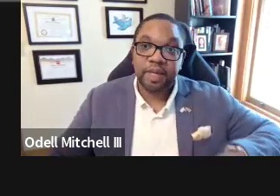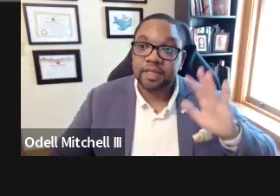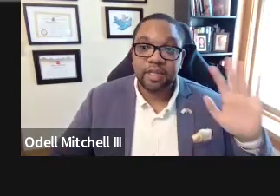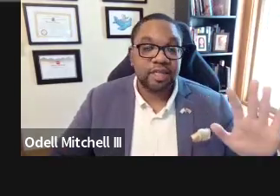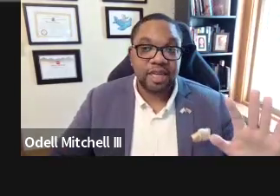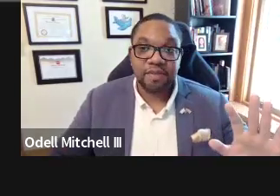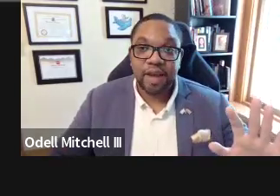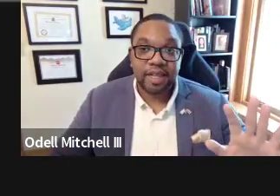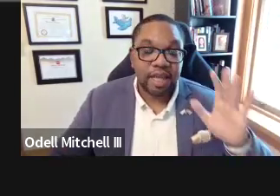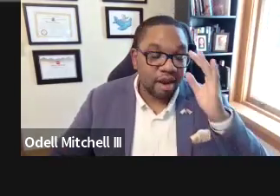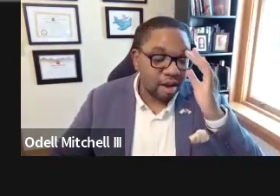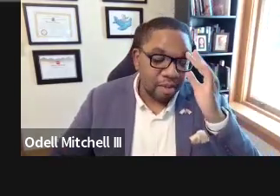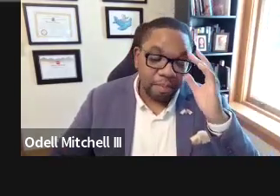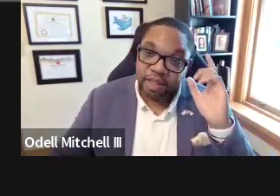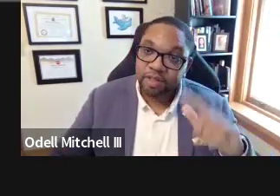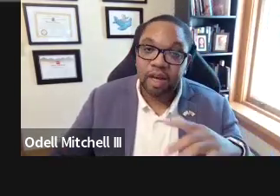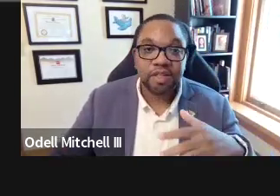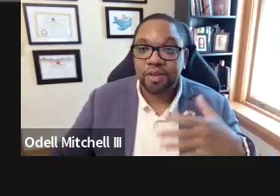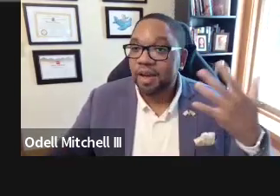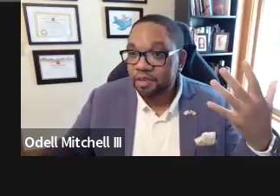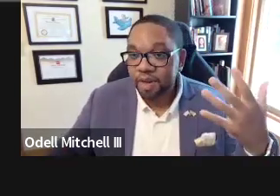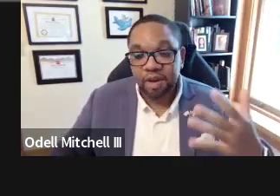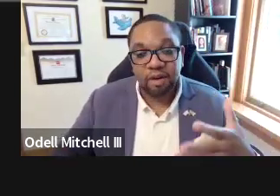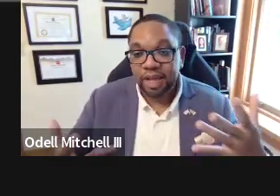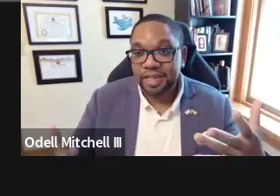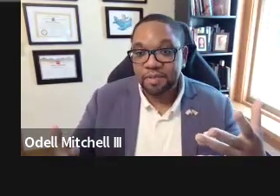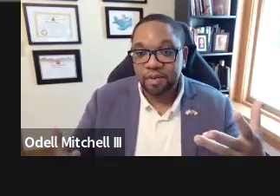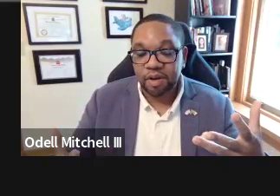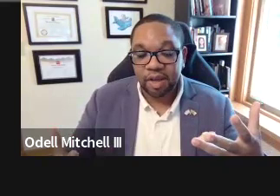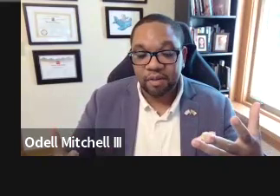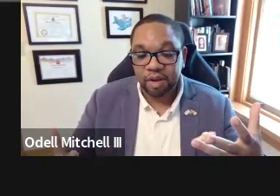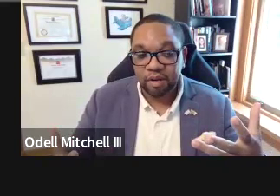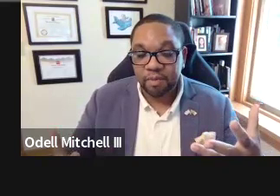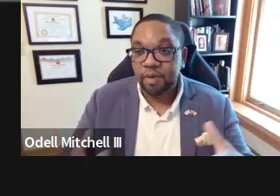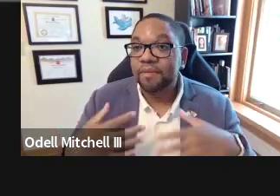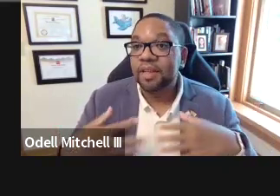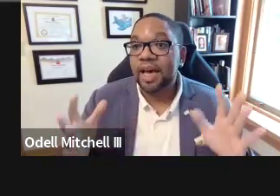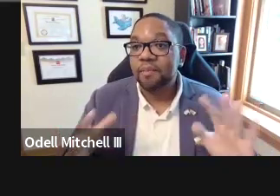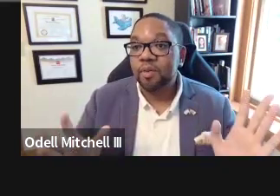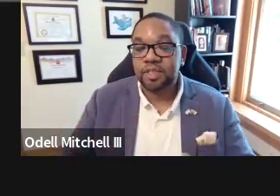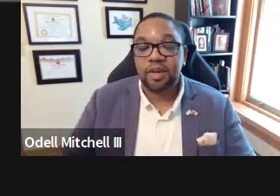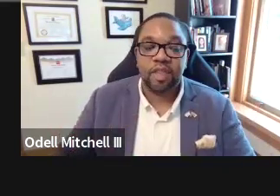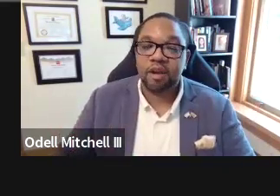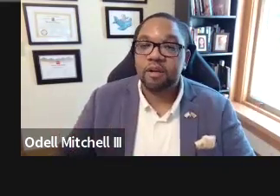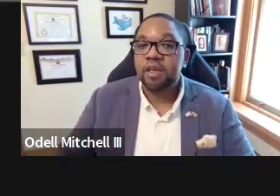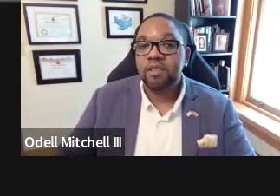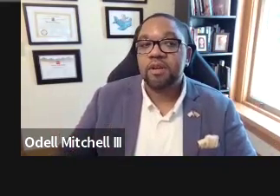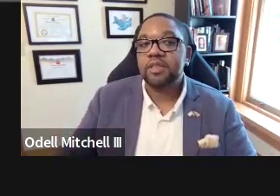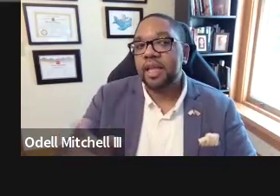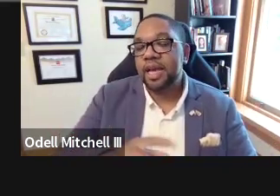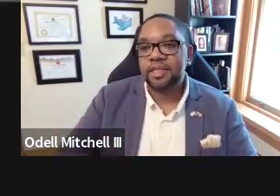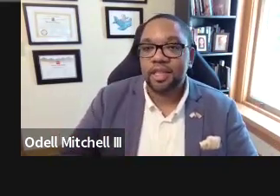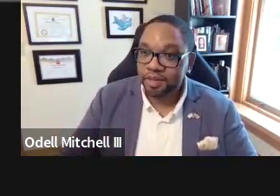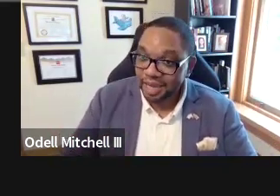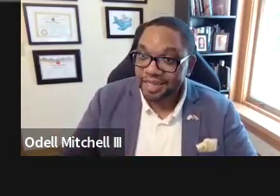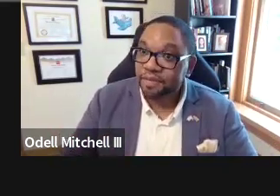your key pieces that you tend to find in there. But there's also, as we know, a lot of times an agreement will have a lot more stuff in there. So here's